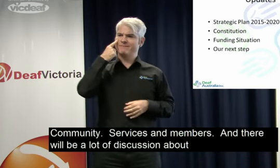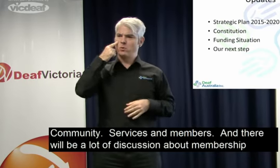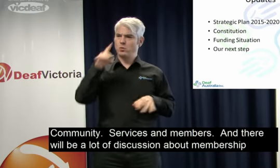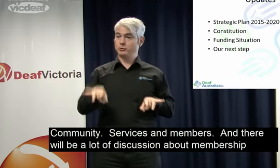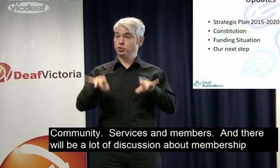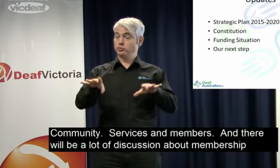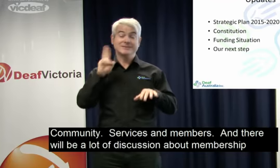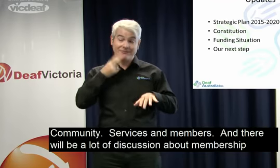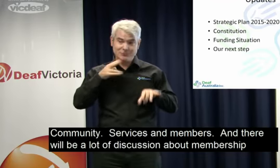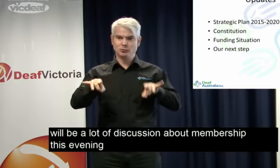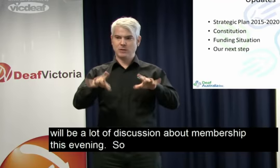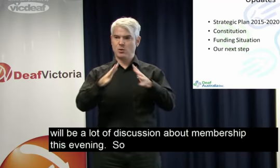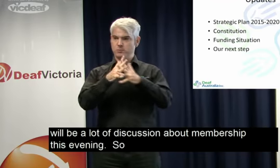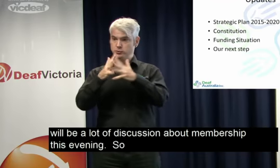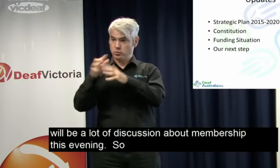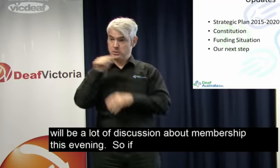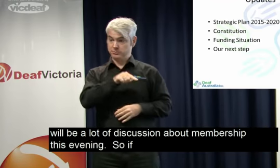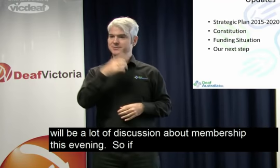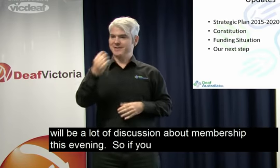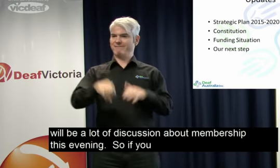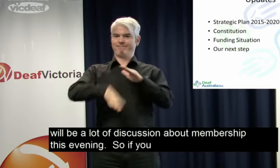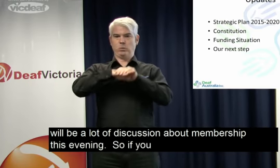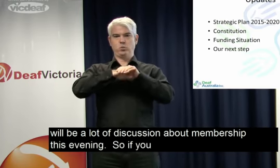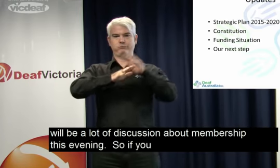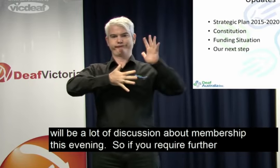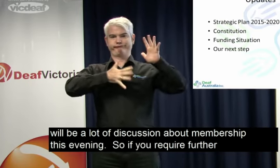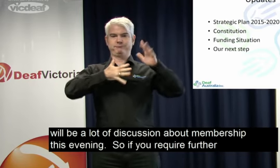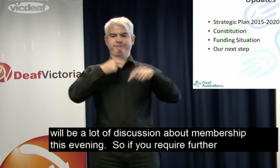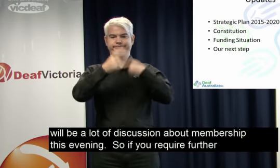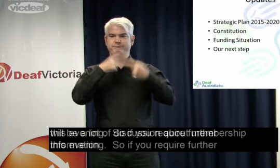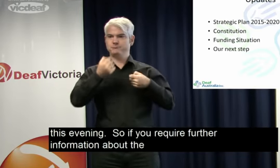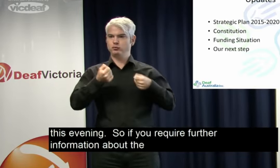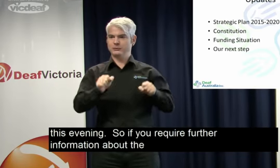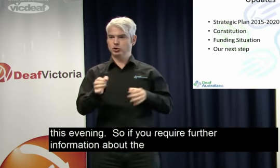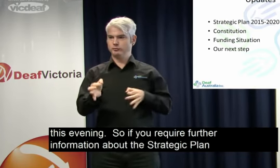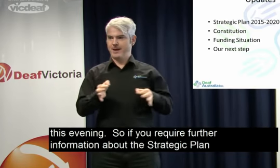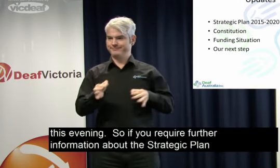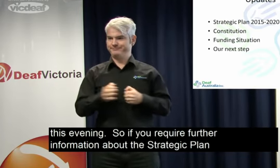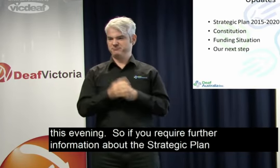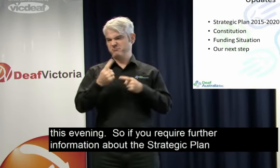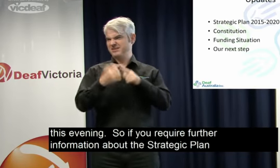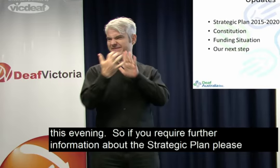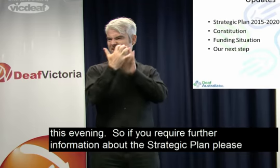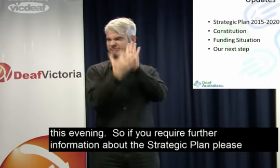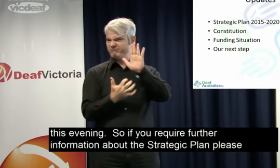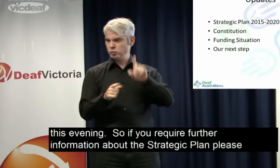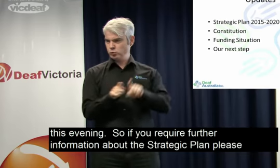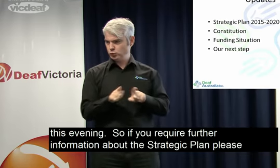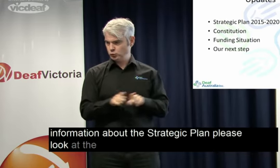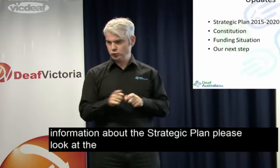further information about the strategic plan, please do have a look at the Deaf Australia website. And we have the Auslan version available around the strategic plan.